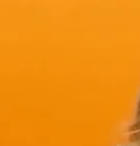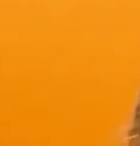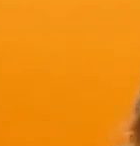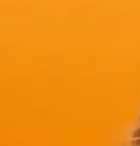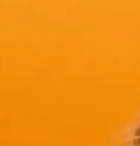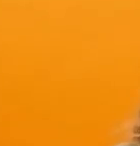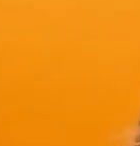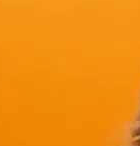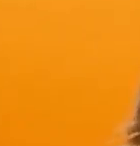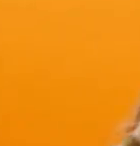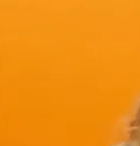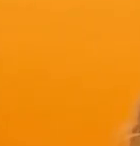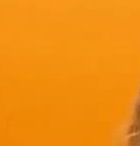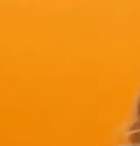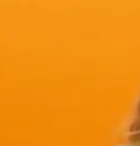Little Red Riding Hood.